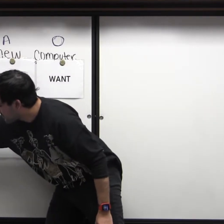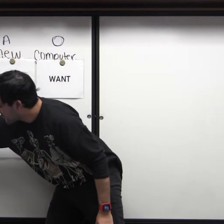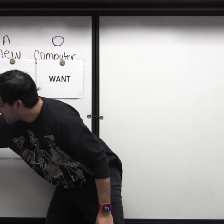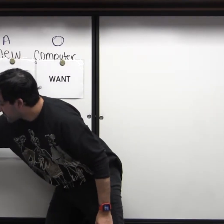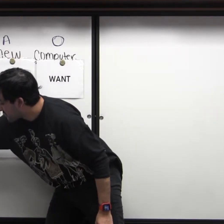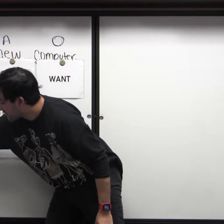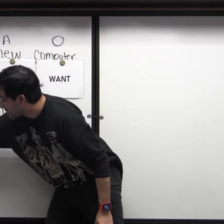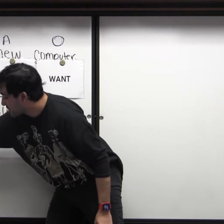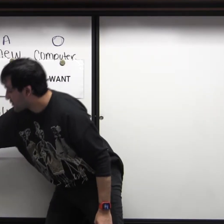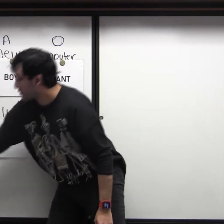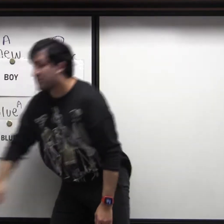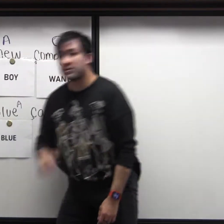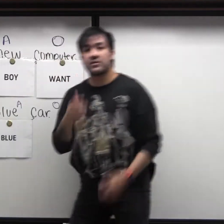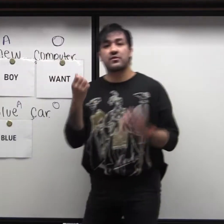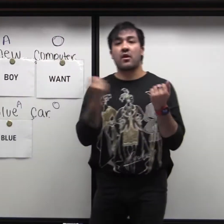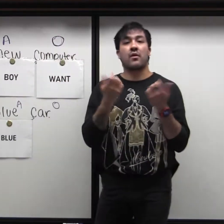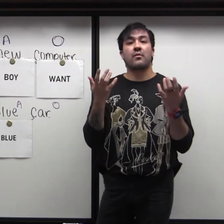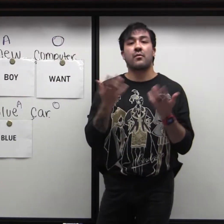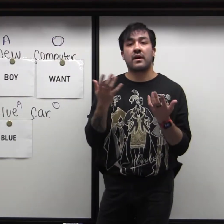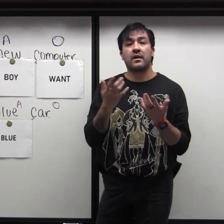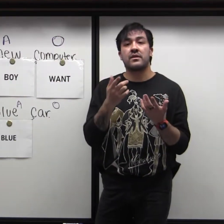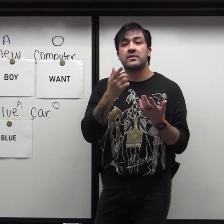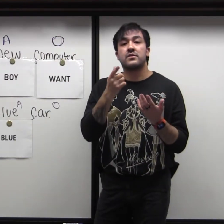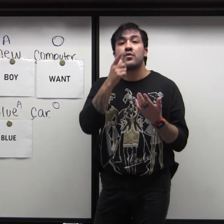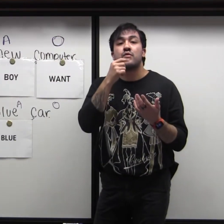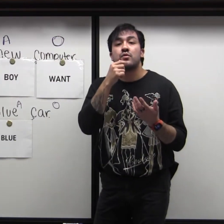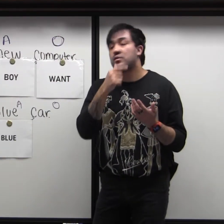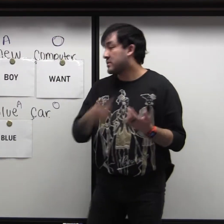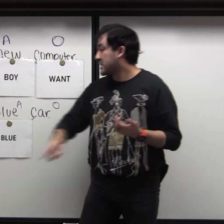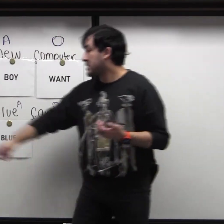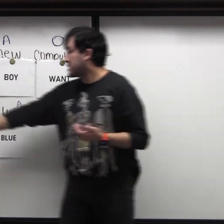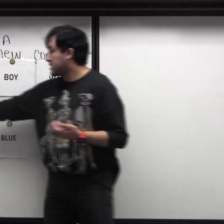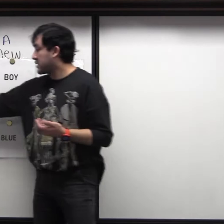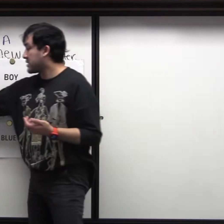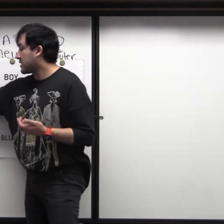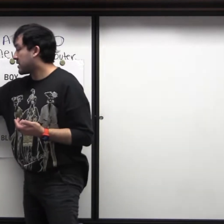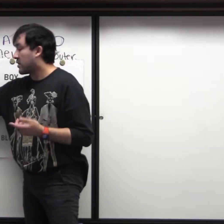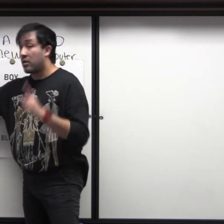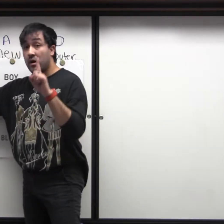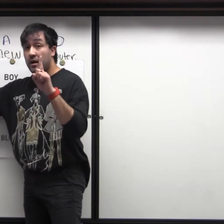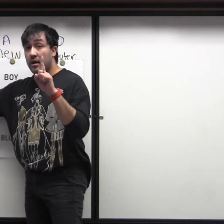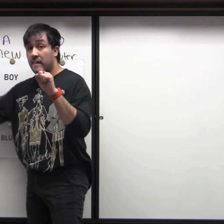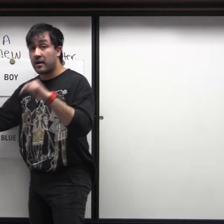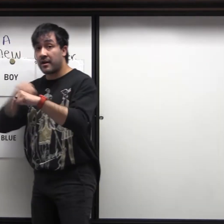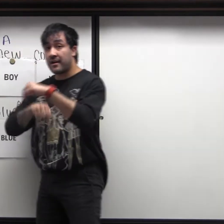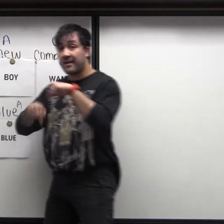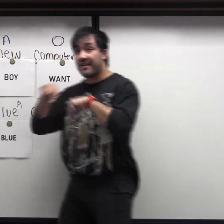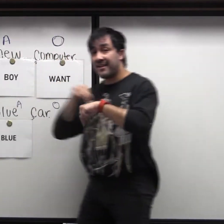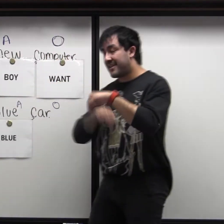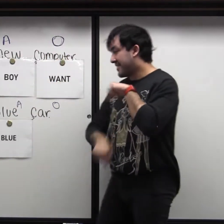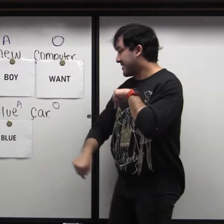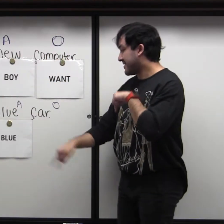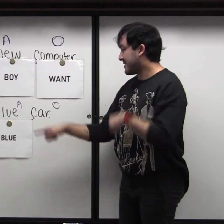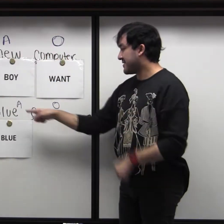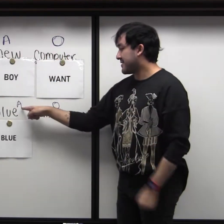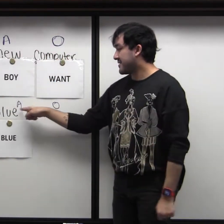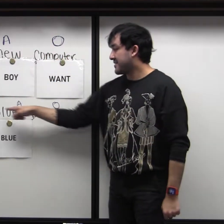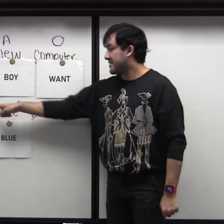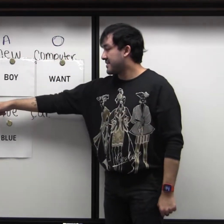front. So we have a car. What about the car? Who? But wait, right? Before we can get